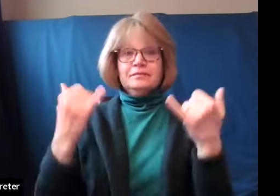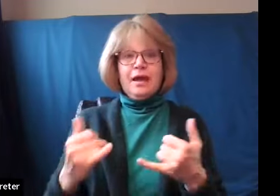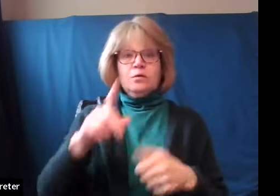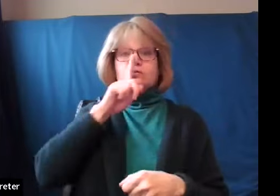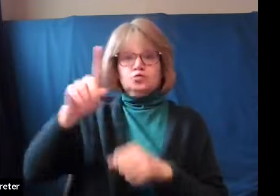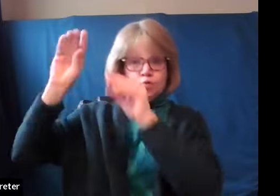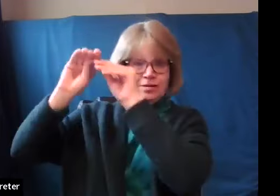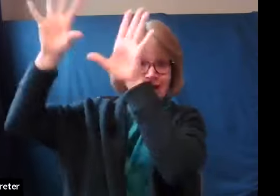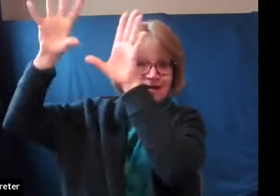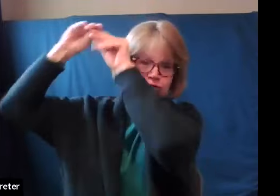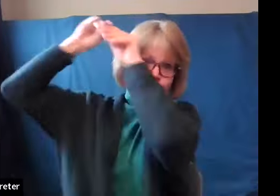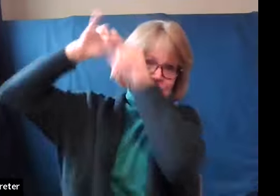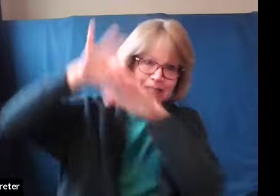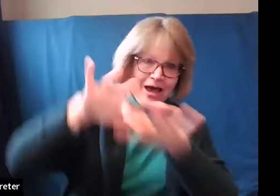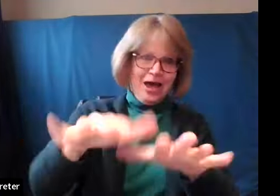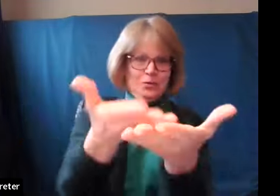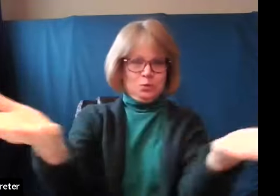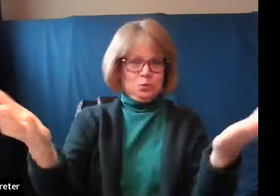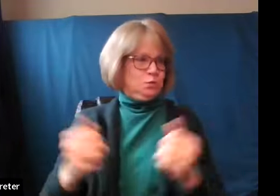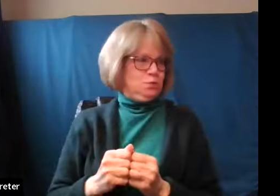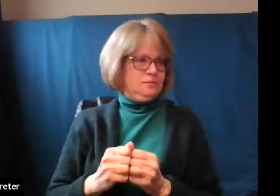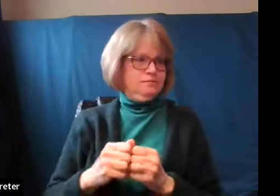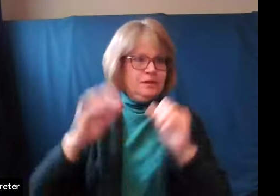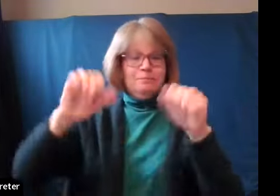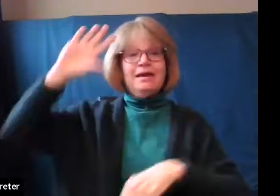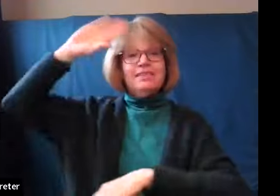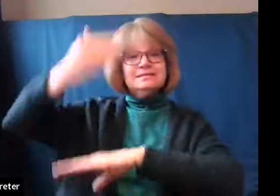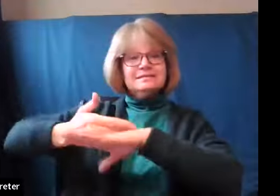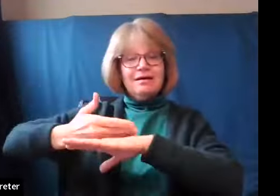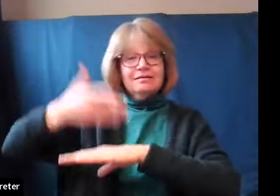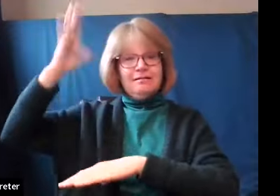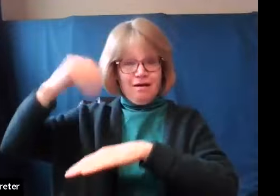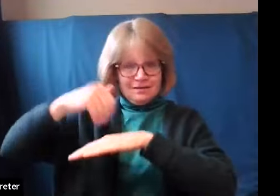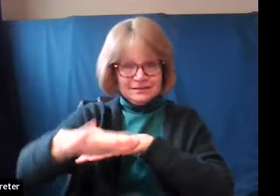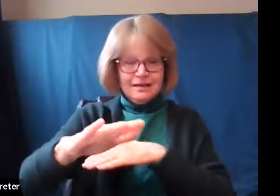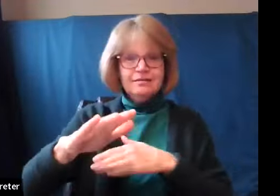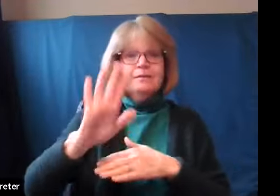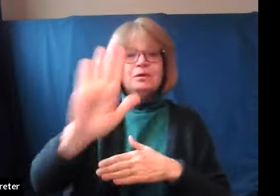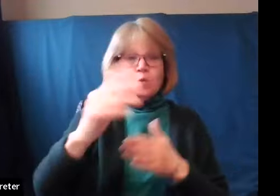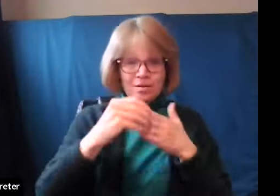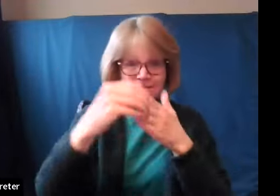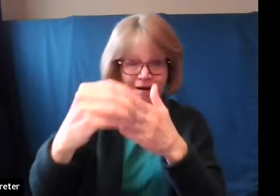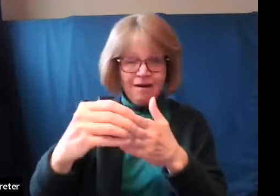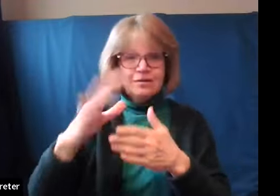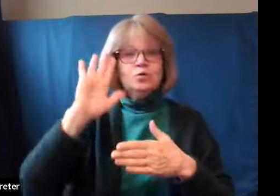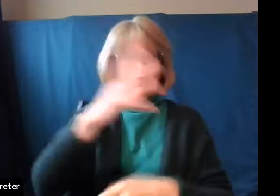Now may the true light shine on you. May the sun sent by God be your guide and strength.